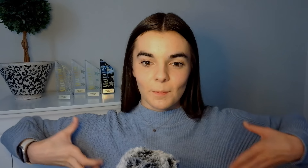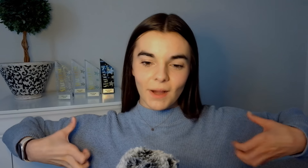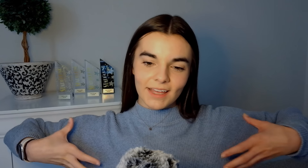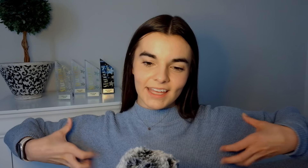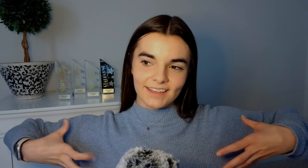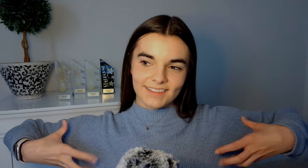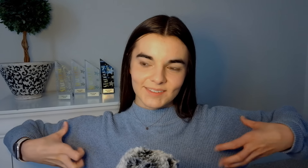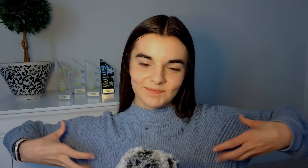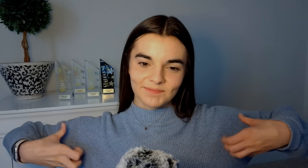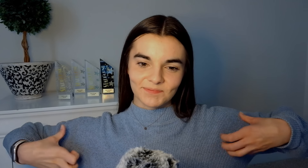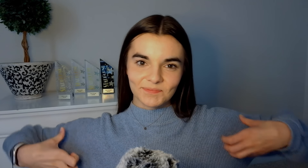monkey.